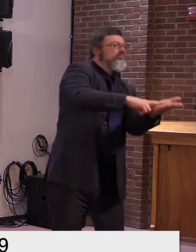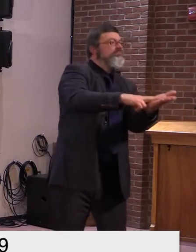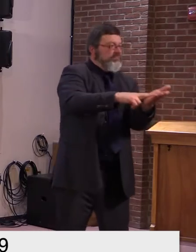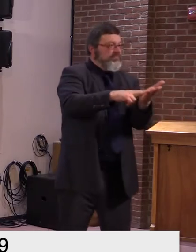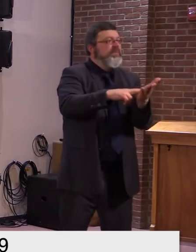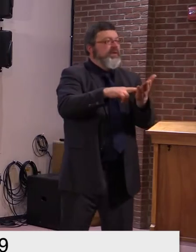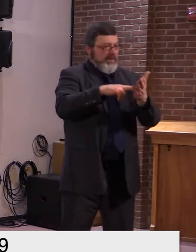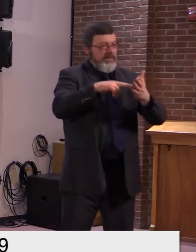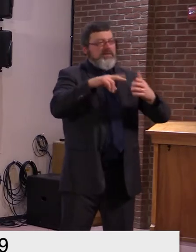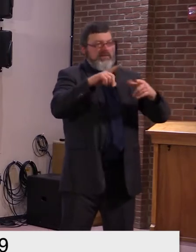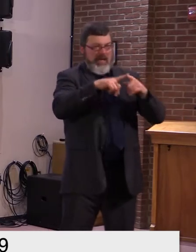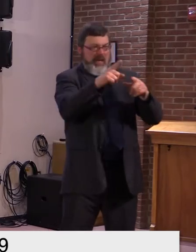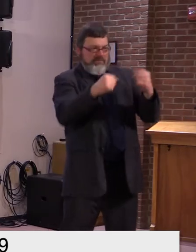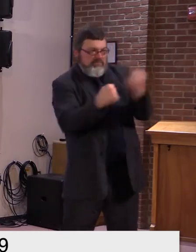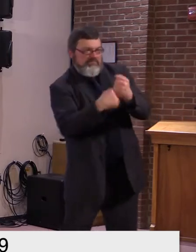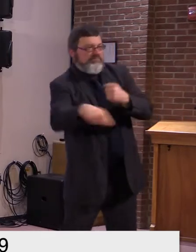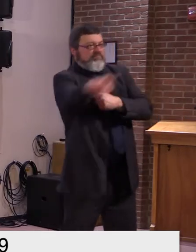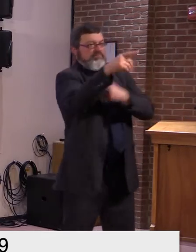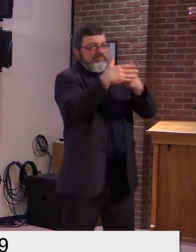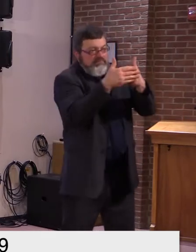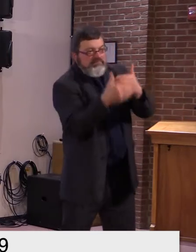Thank you.